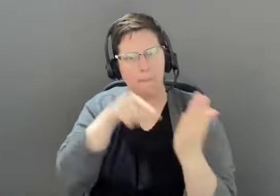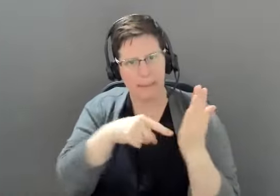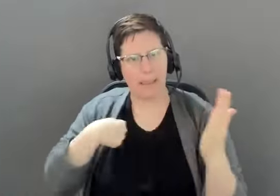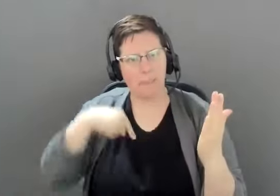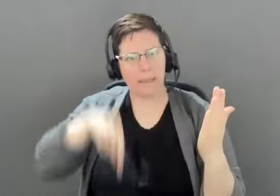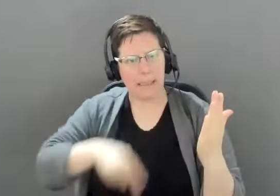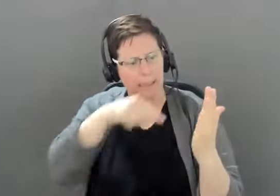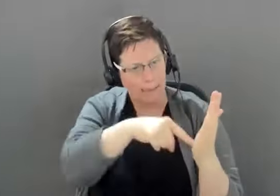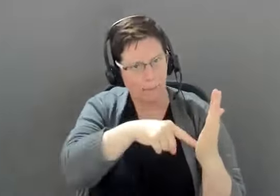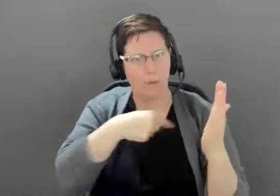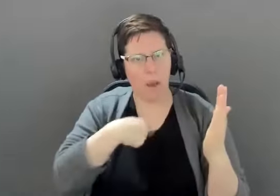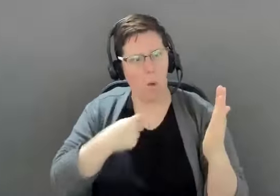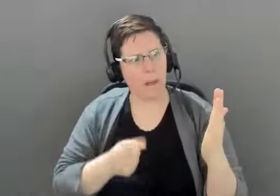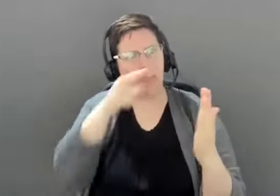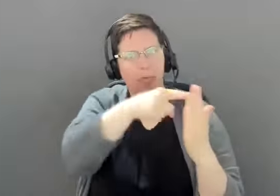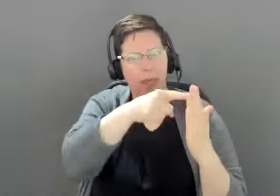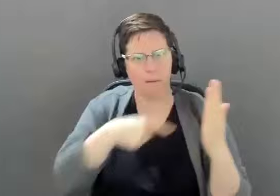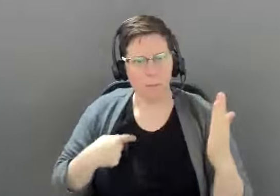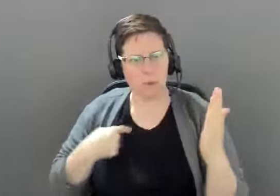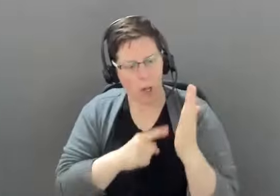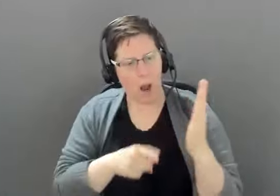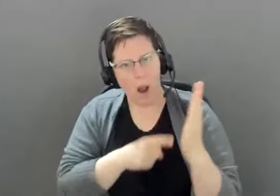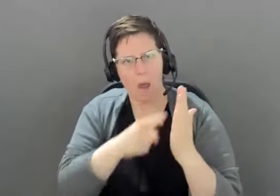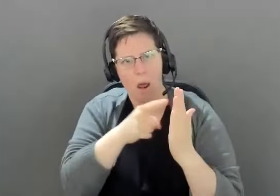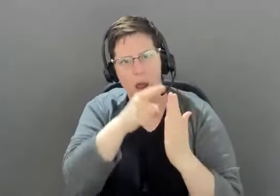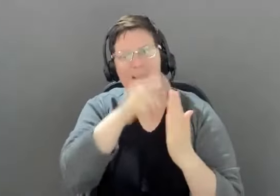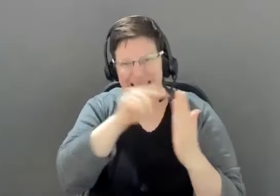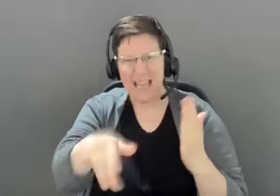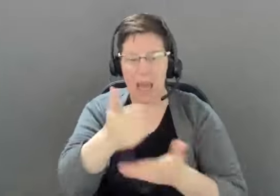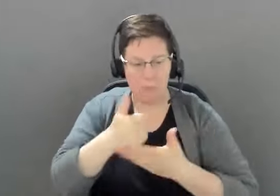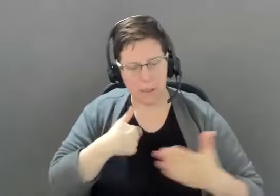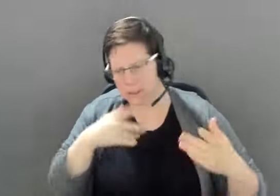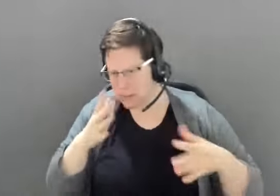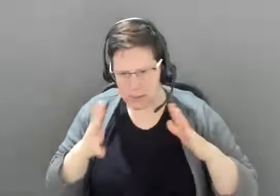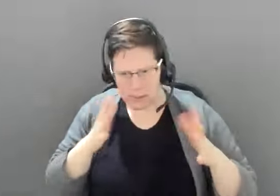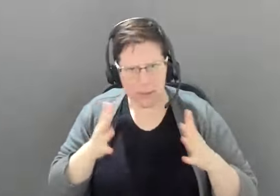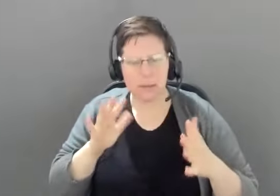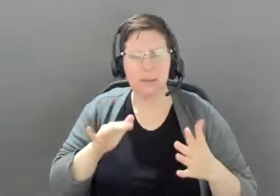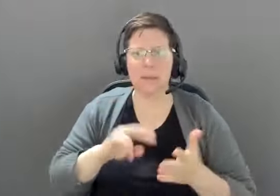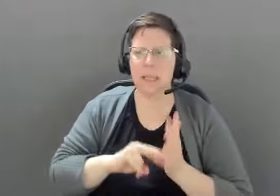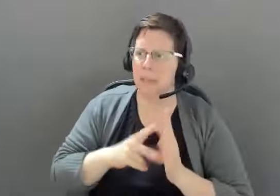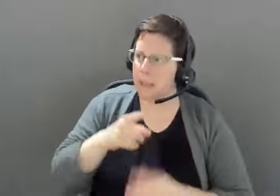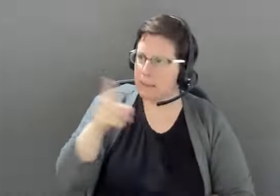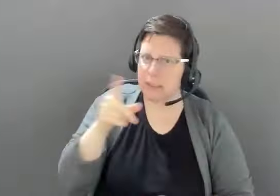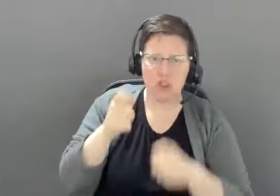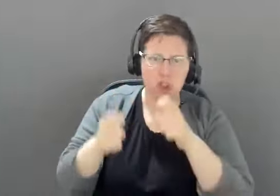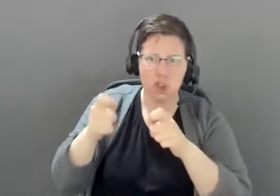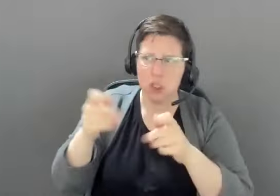Parliament was on a break so that we could kind of reorganize ourselves and respond to changes in the law as it was being amended live.